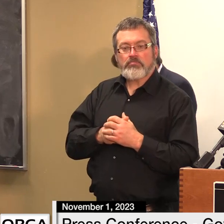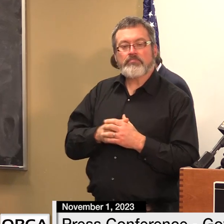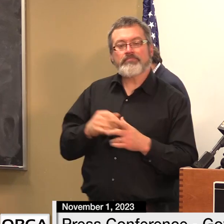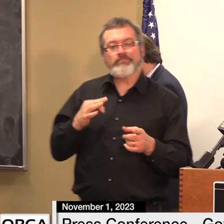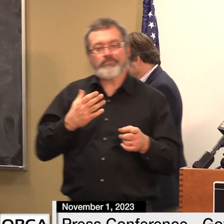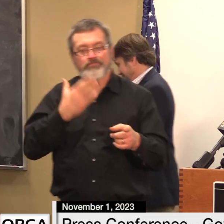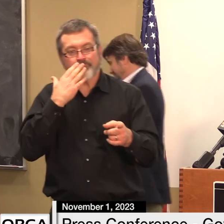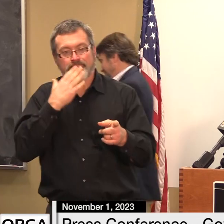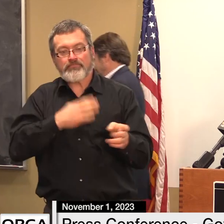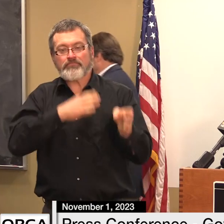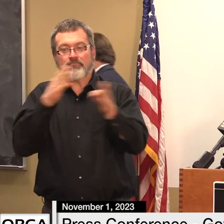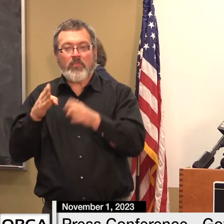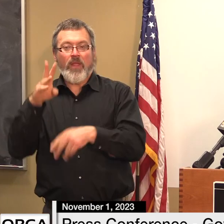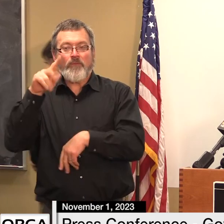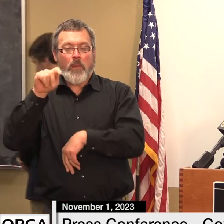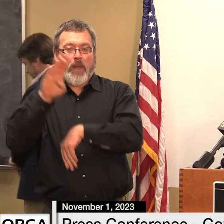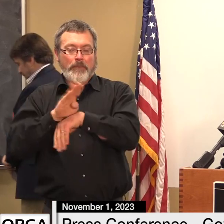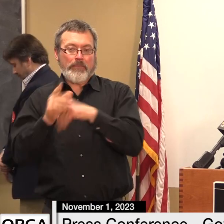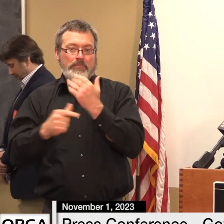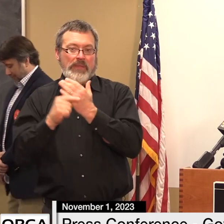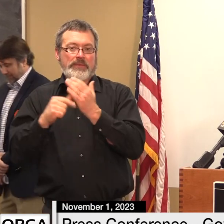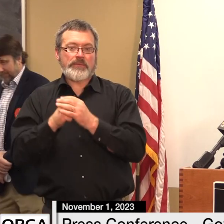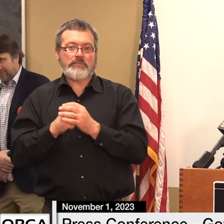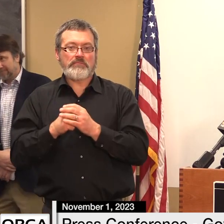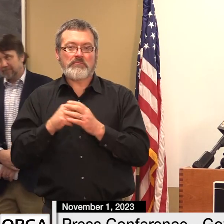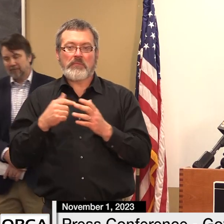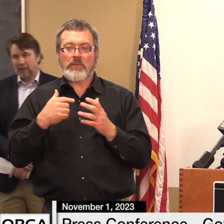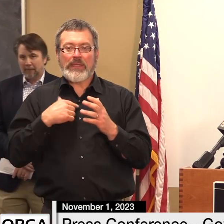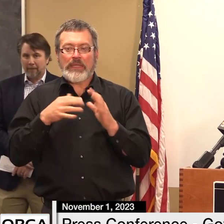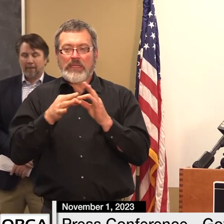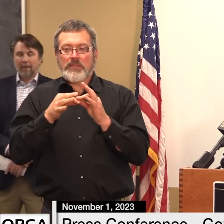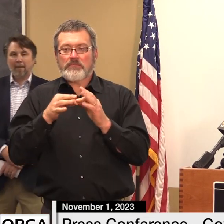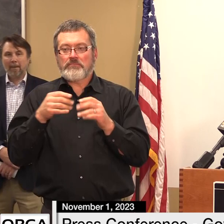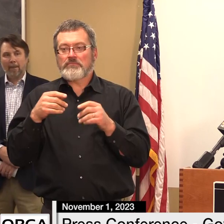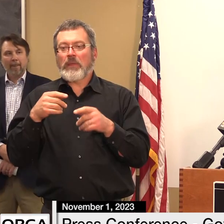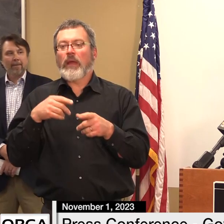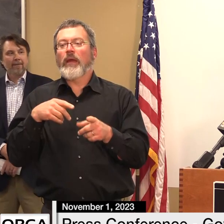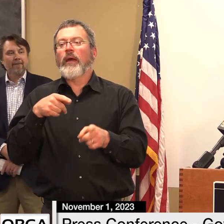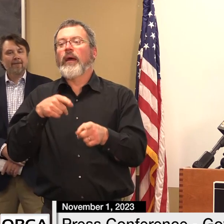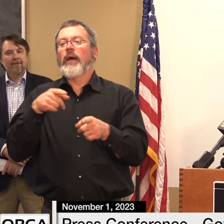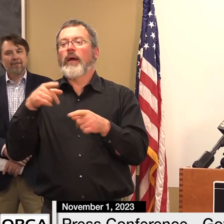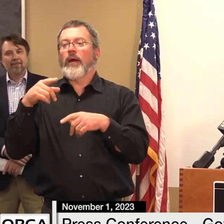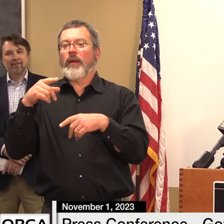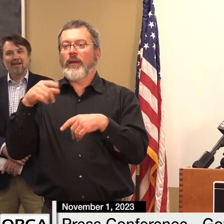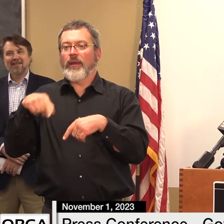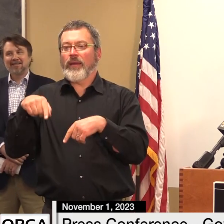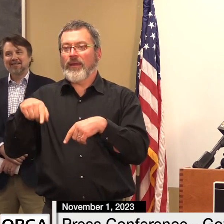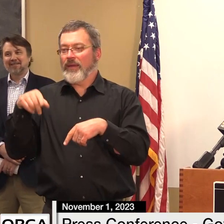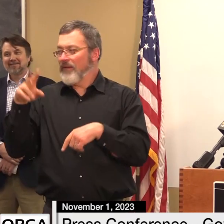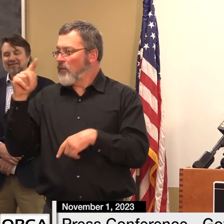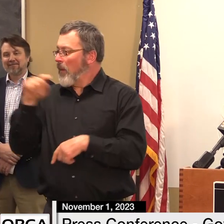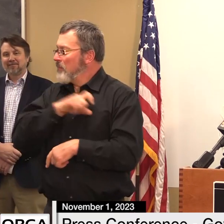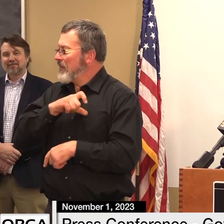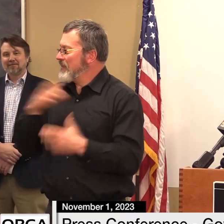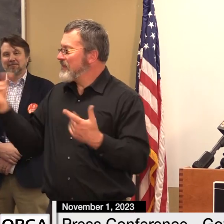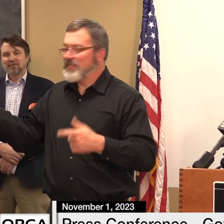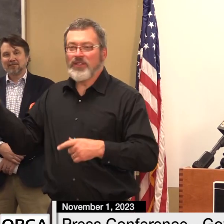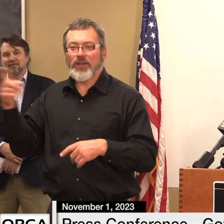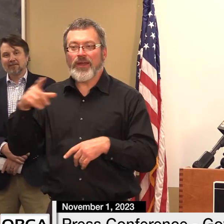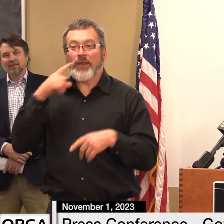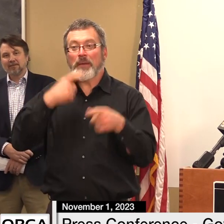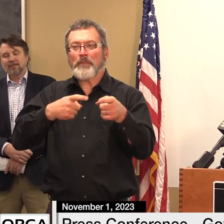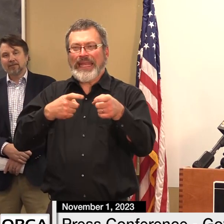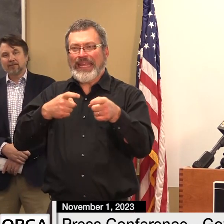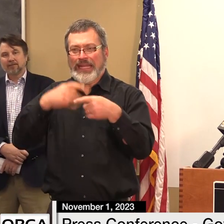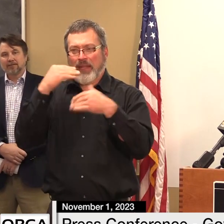Okay, sorry. This is just about speed limits. Glad the state police are here. But in driving on Vermont's interstate,